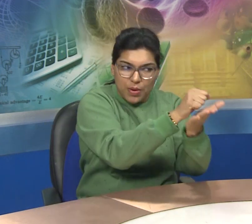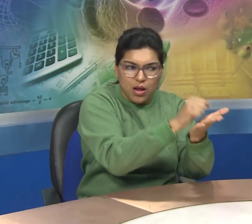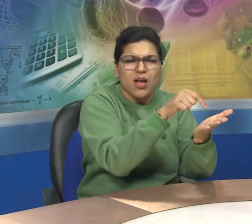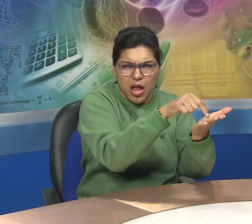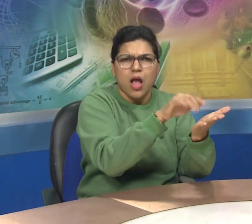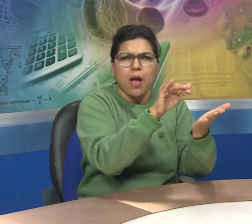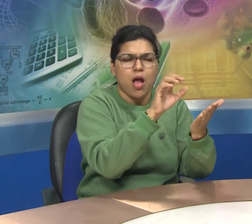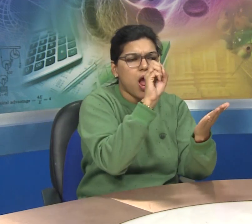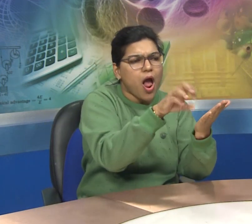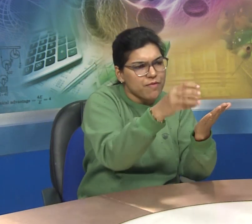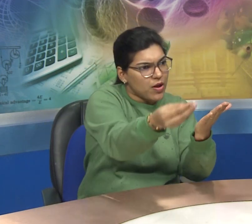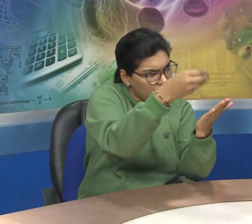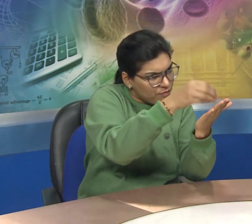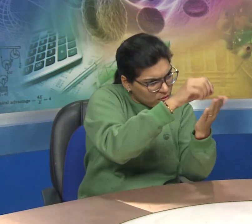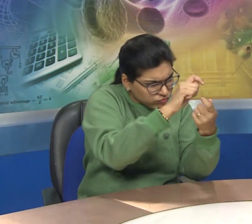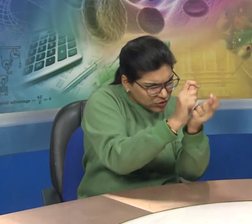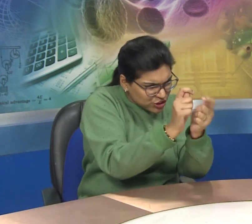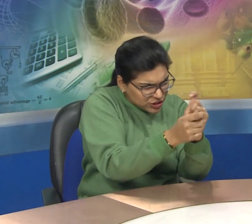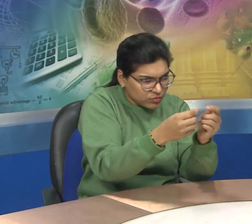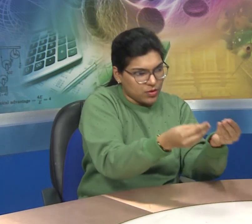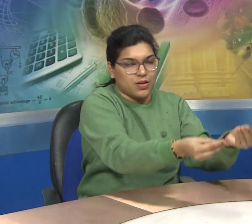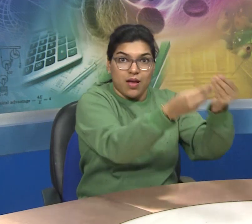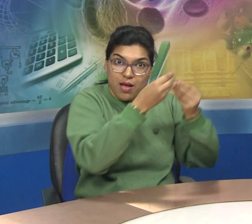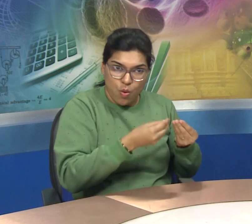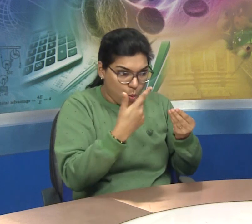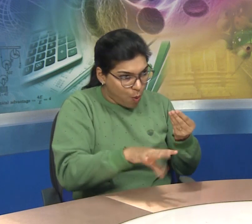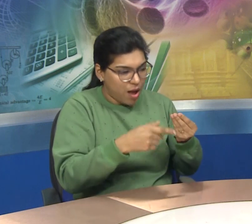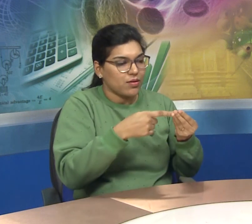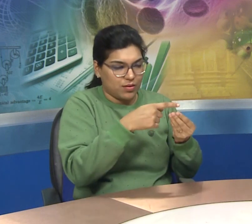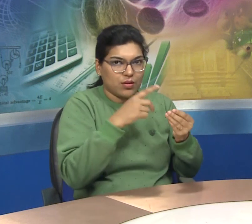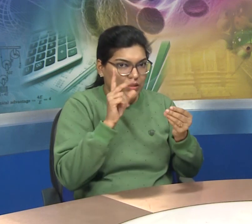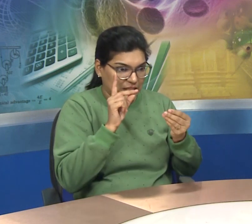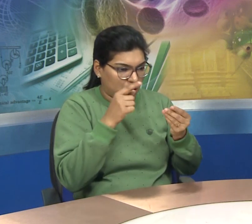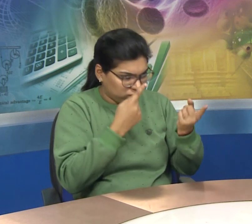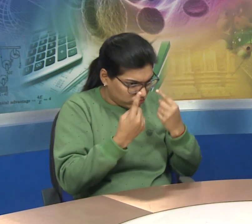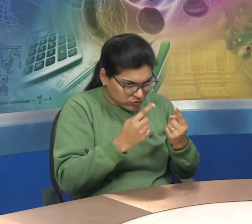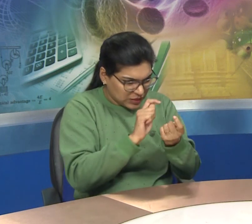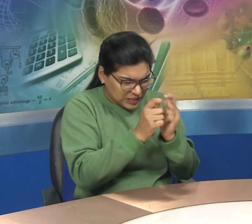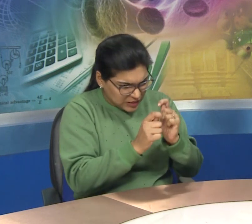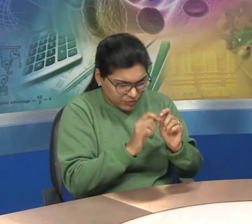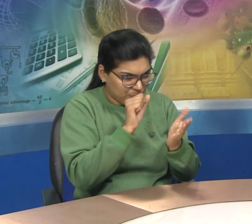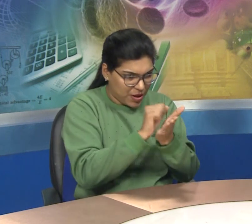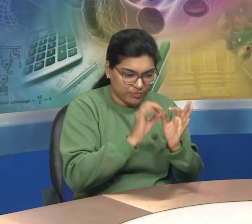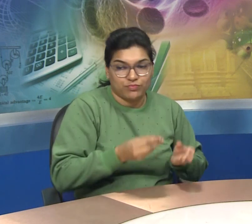then based on primary sources, secondary sources are compiled,